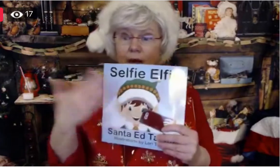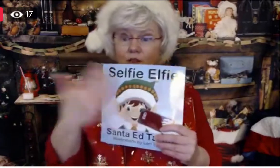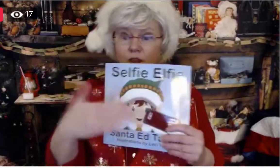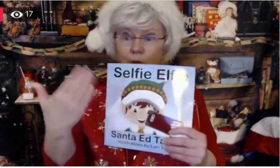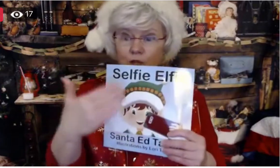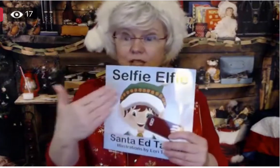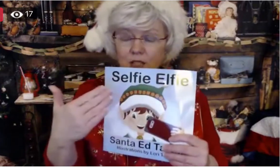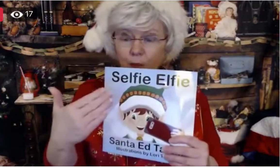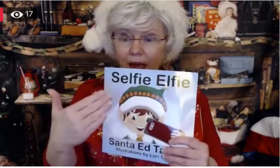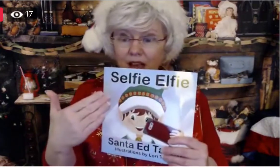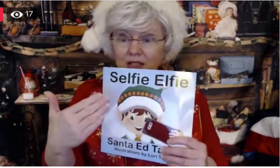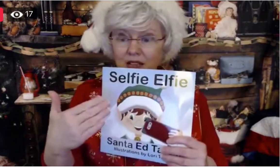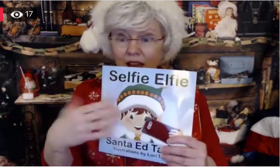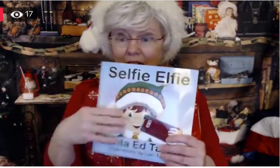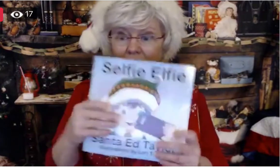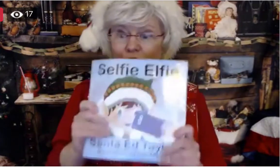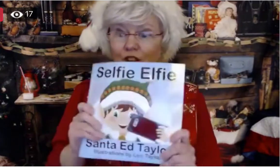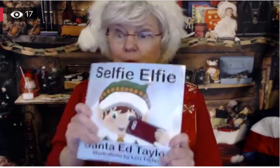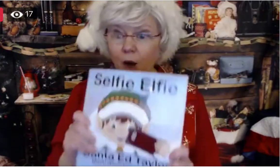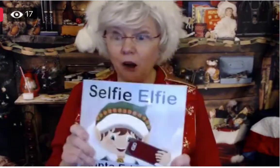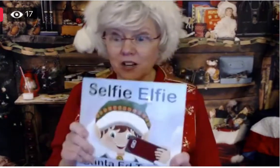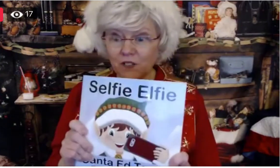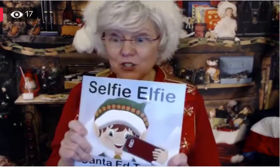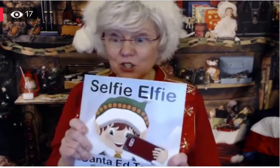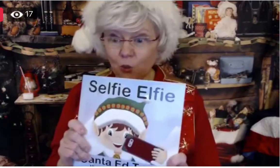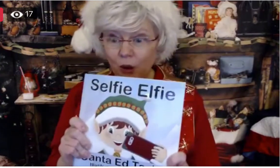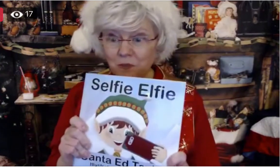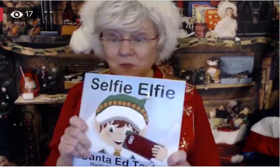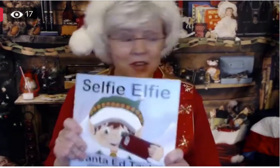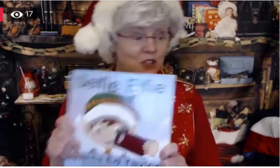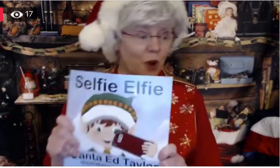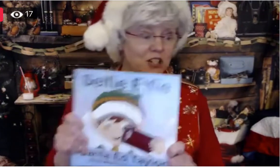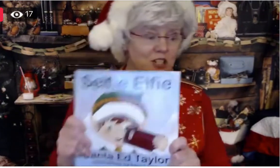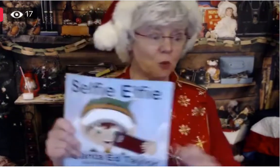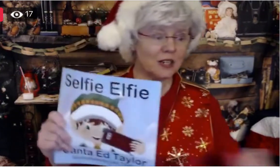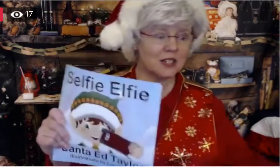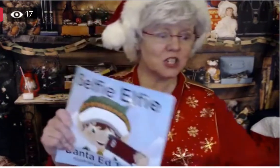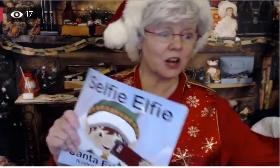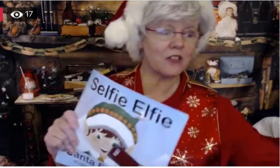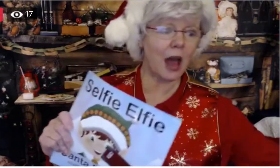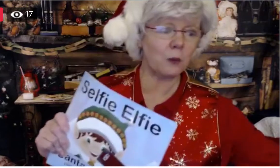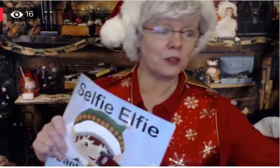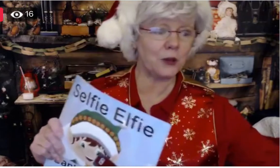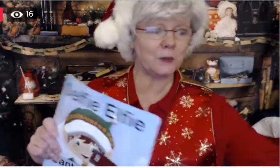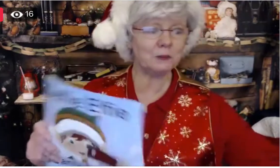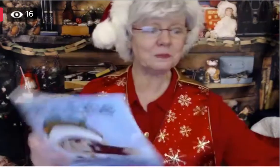have them participate and feel a part of the story. So I just wanted to share that with you.